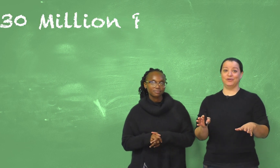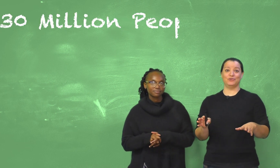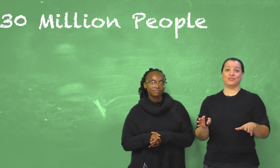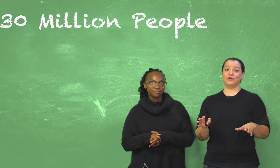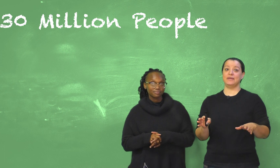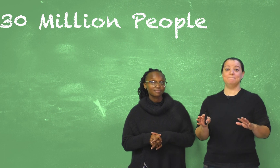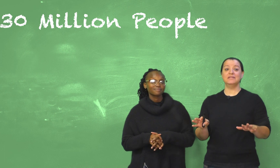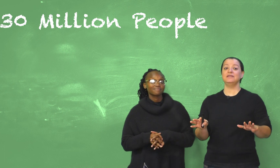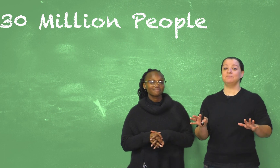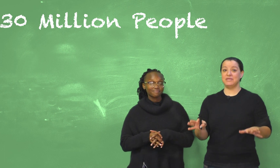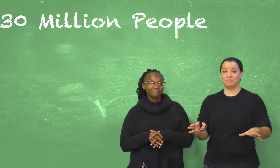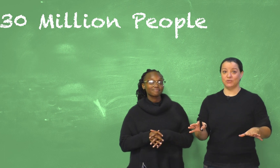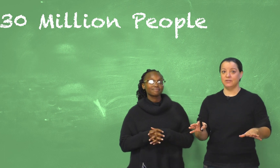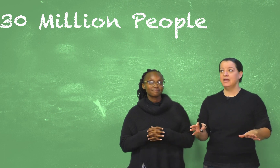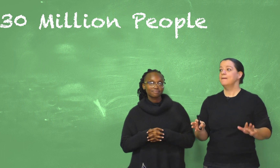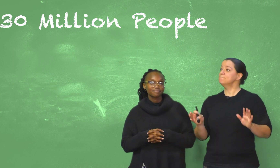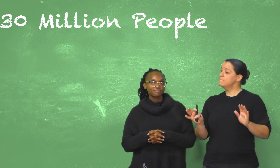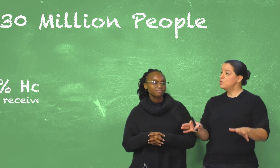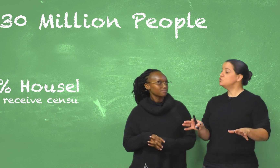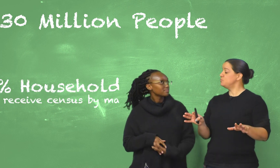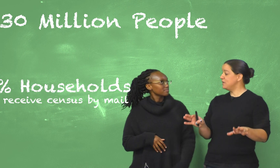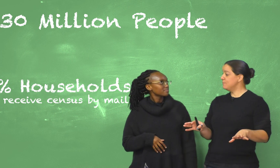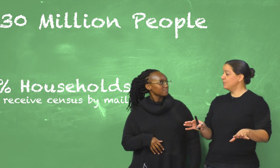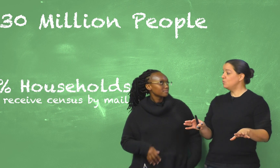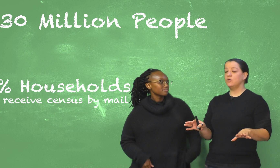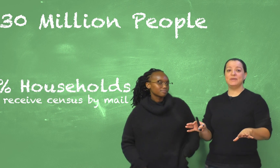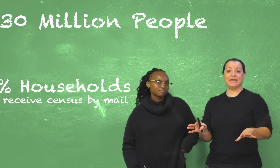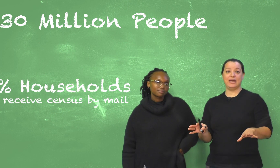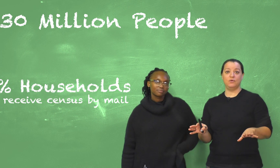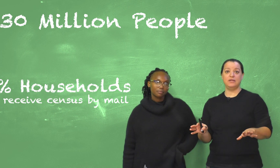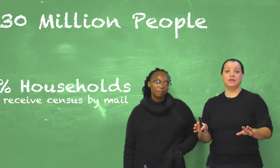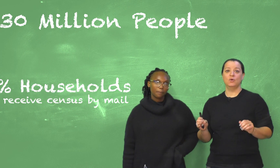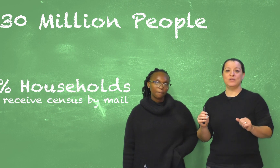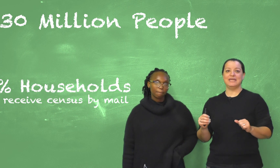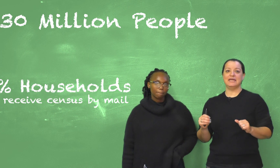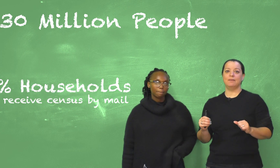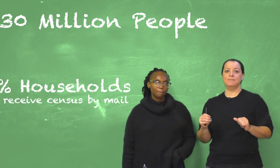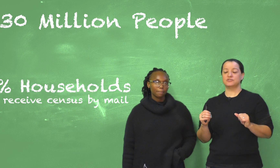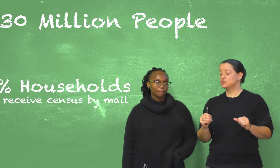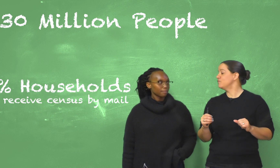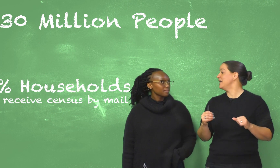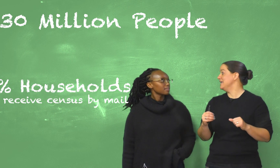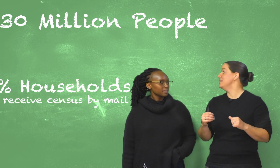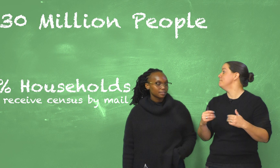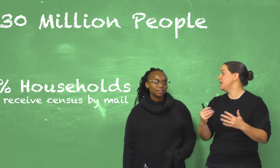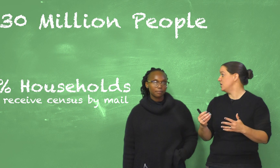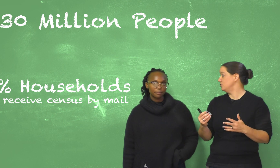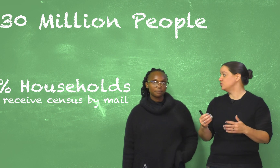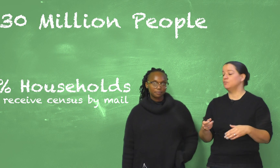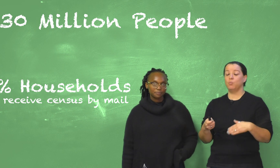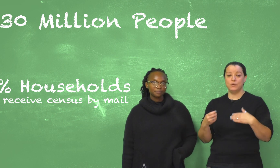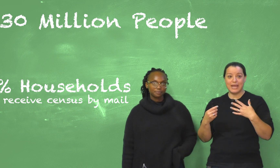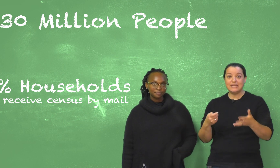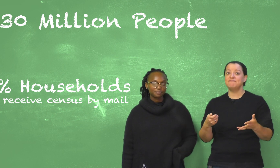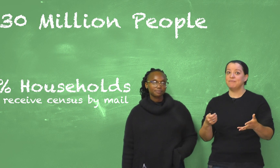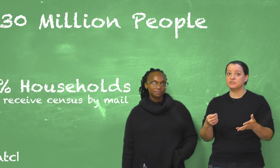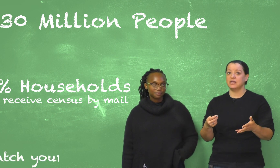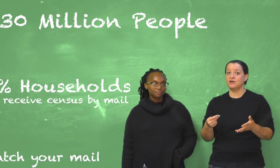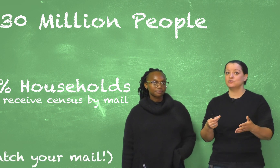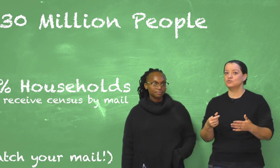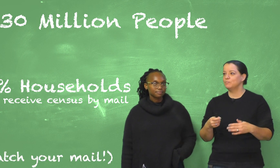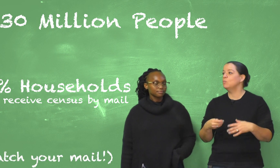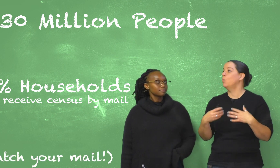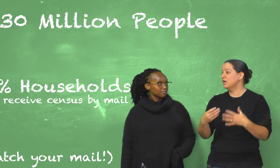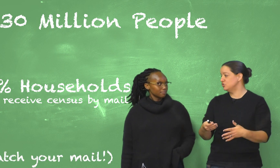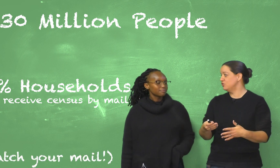about 330 million people. Most people will be counted when they get a survey in the mail. Yep. So